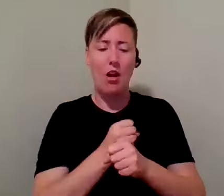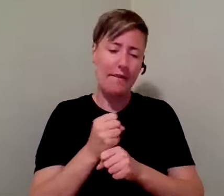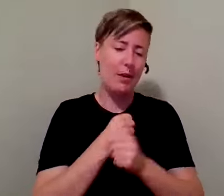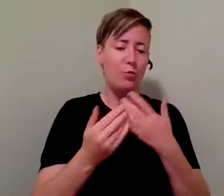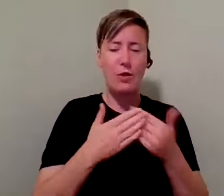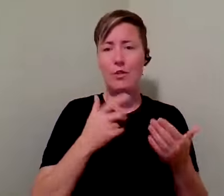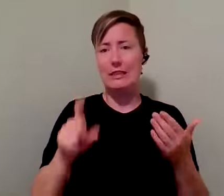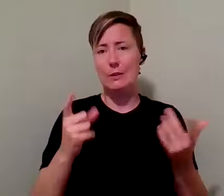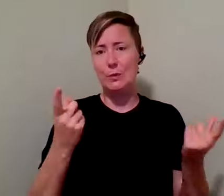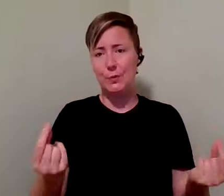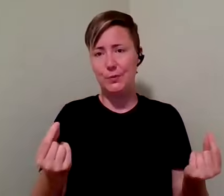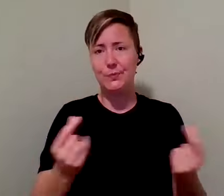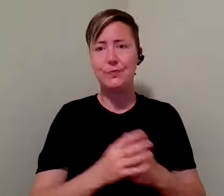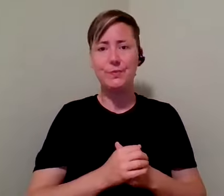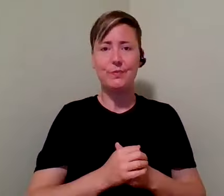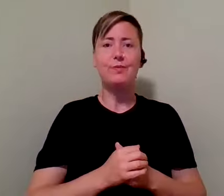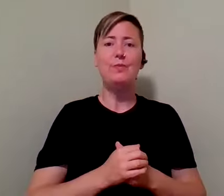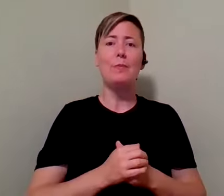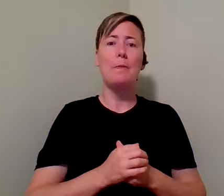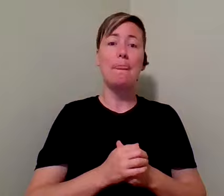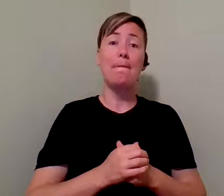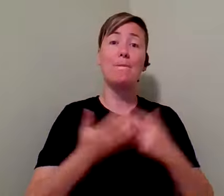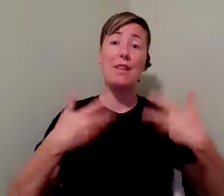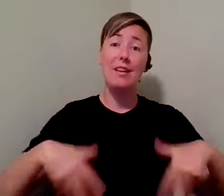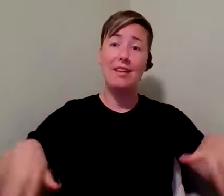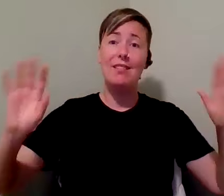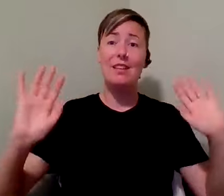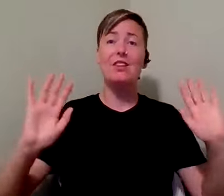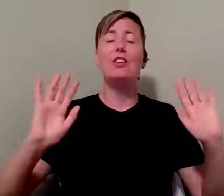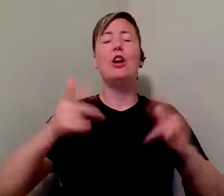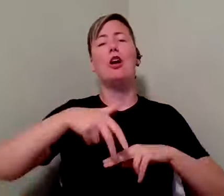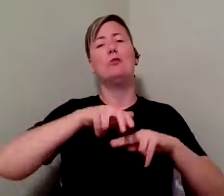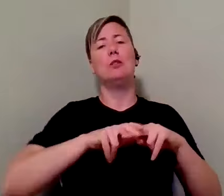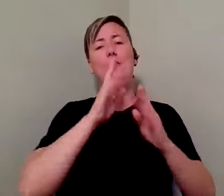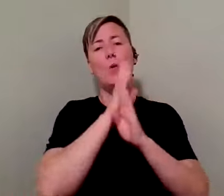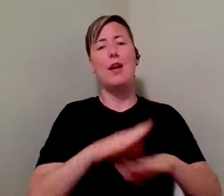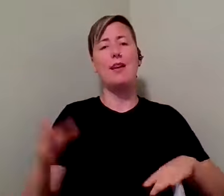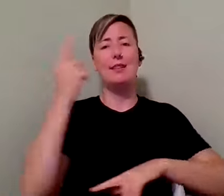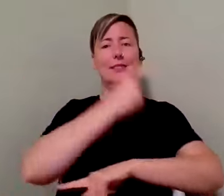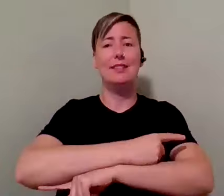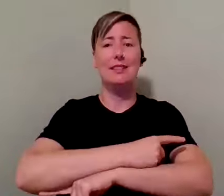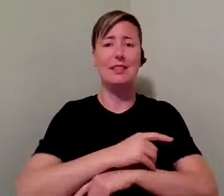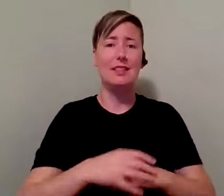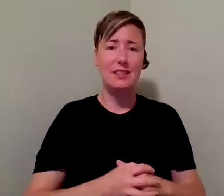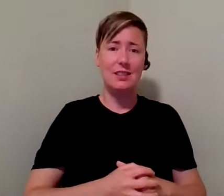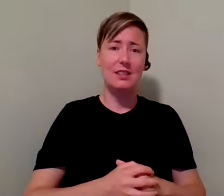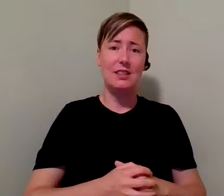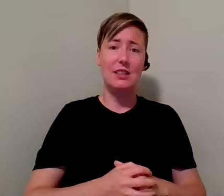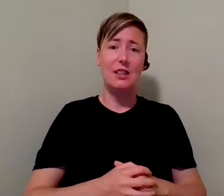need to do. And it's after that that I sit down for a quiet time. I gotta confess, I don't always read the daily reflections. I really don't